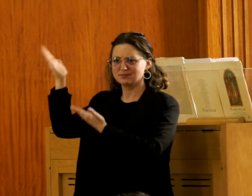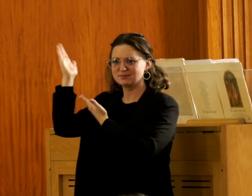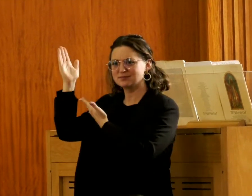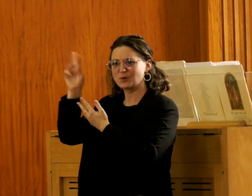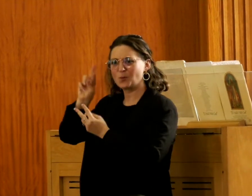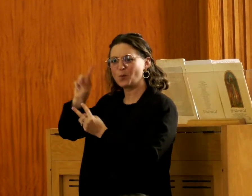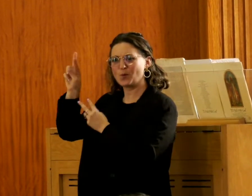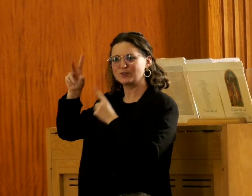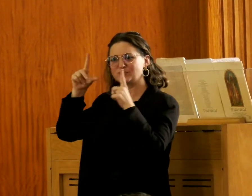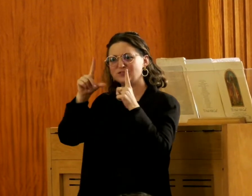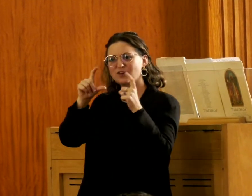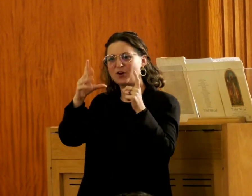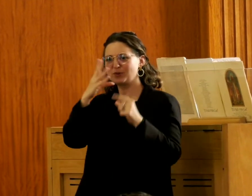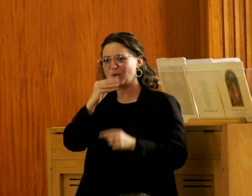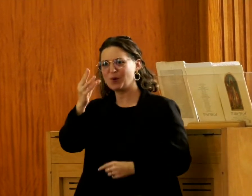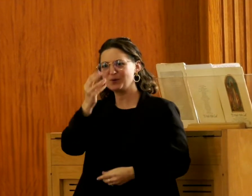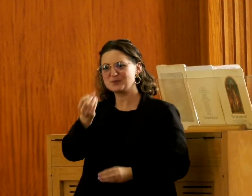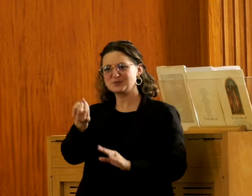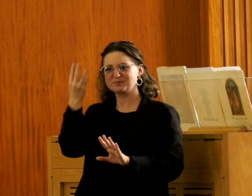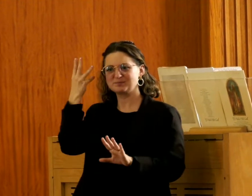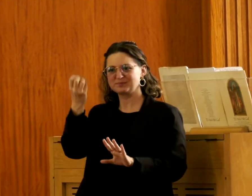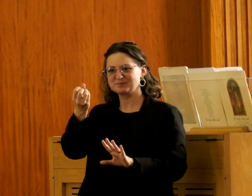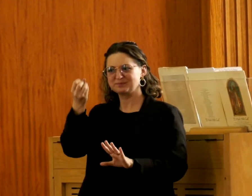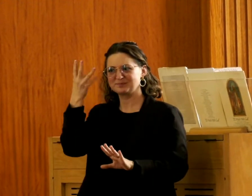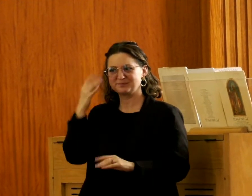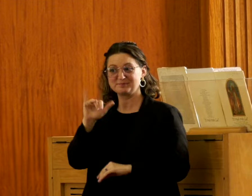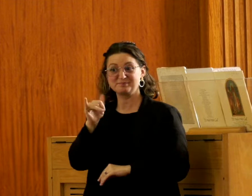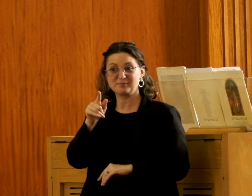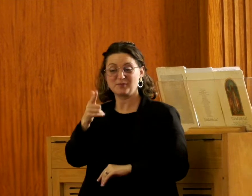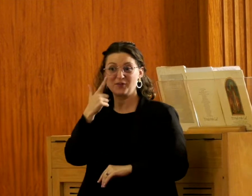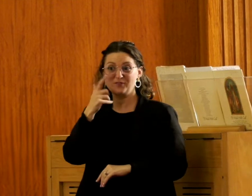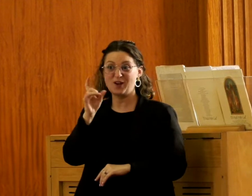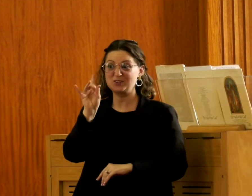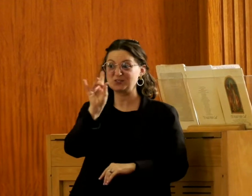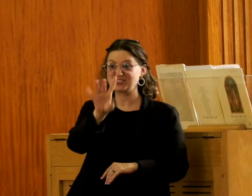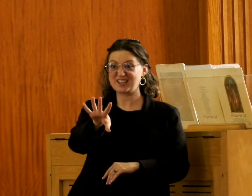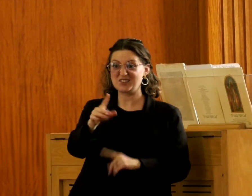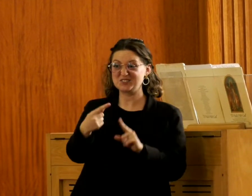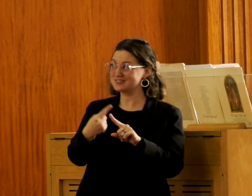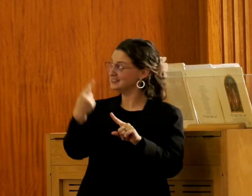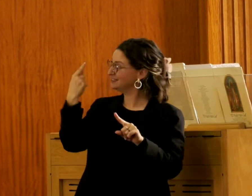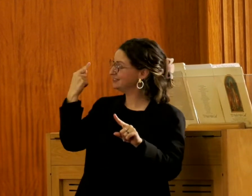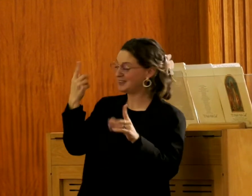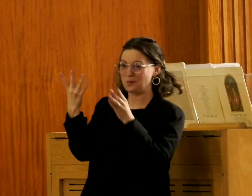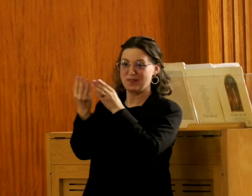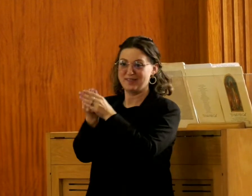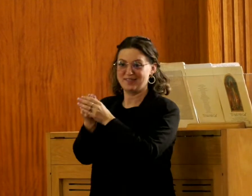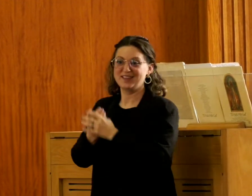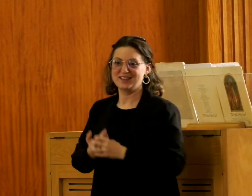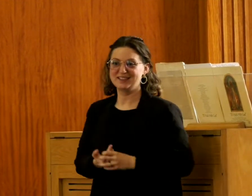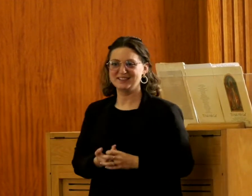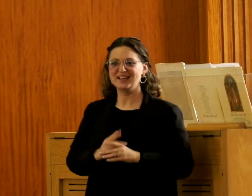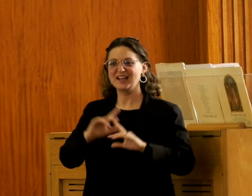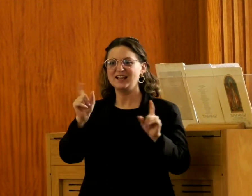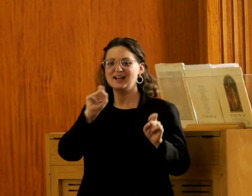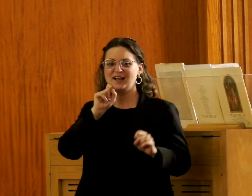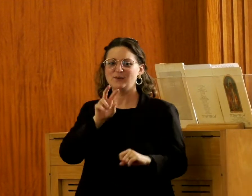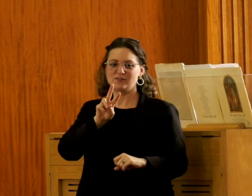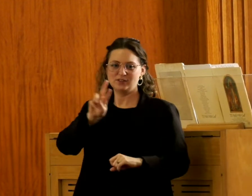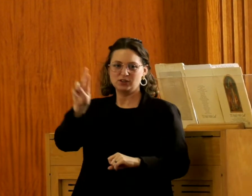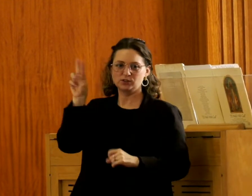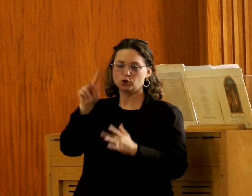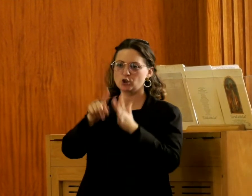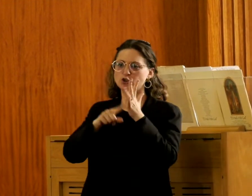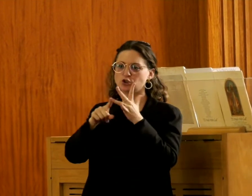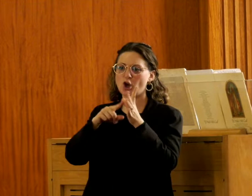presentation, photographs. I'm sure you might even find yourself in some of them. So we're now going to have a look at